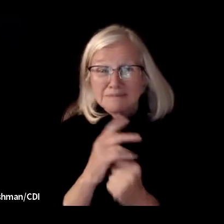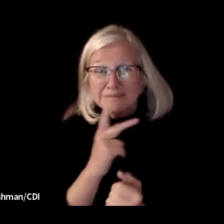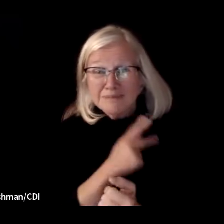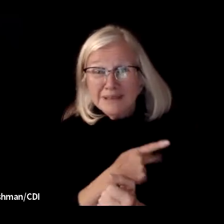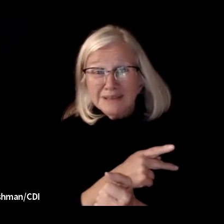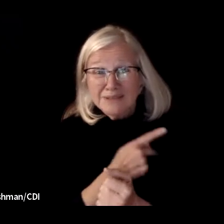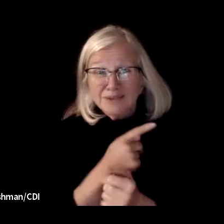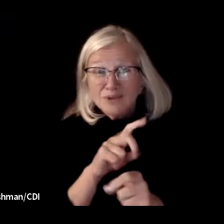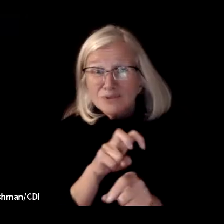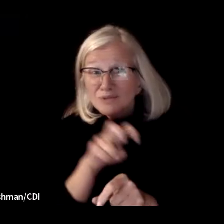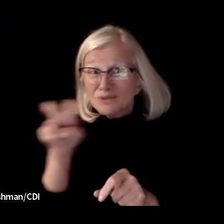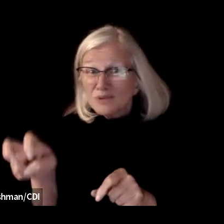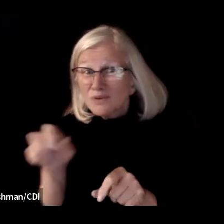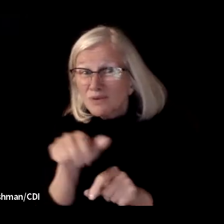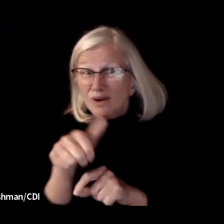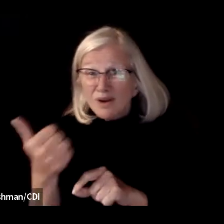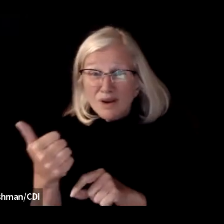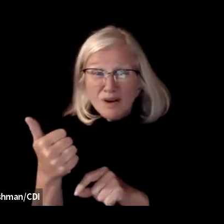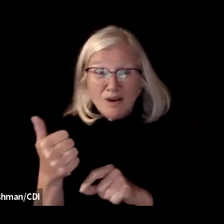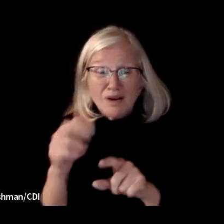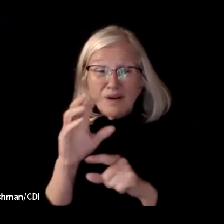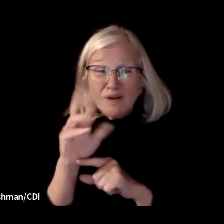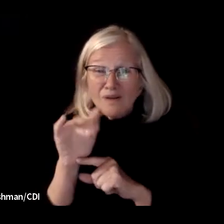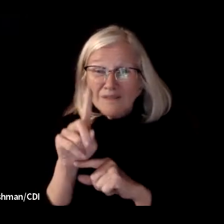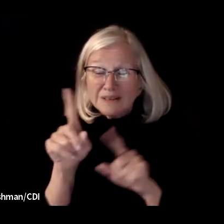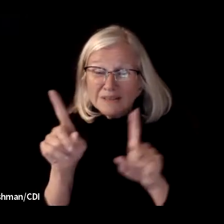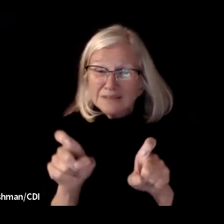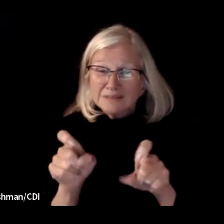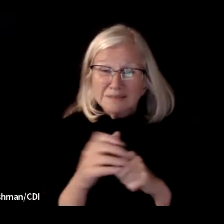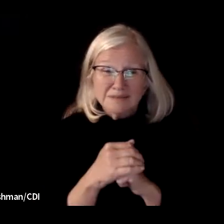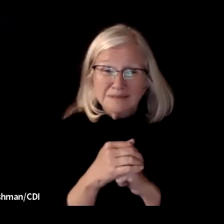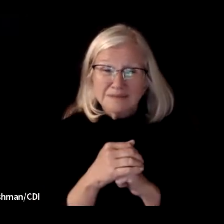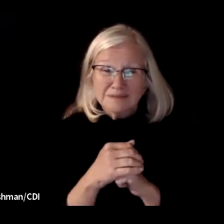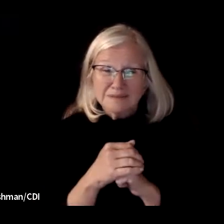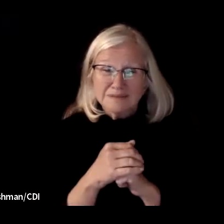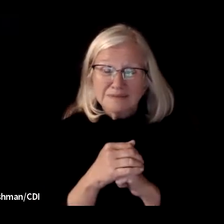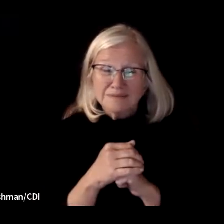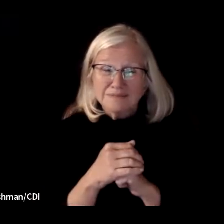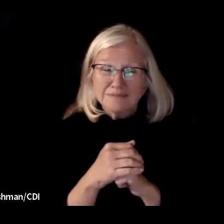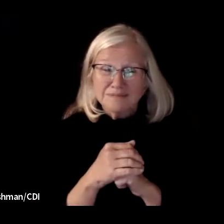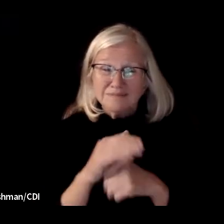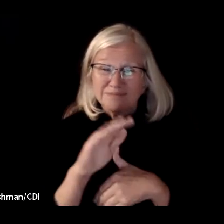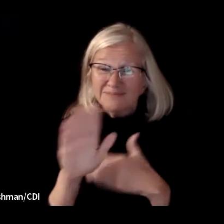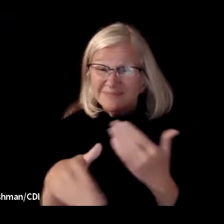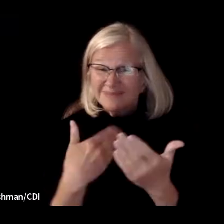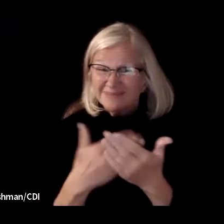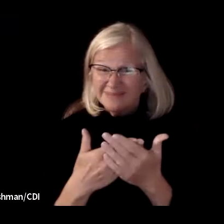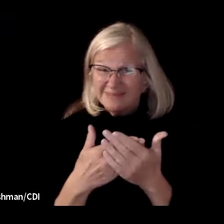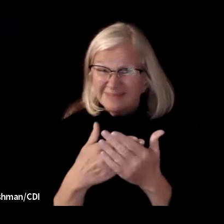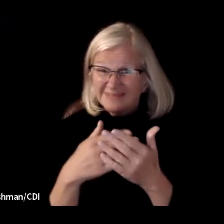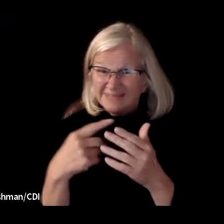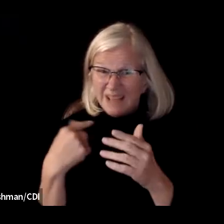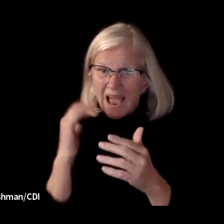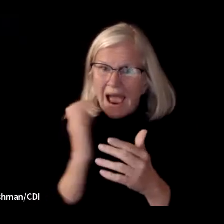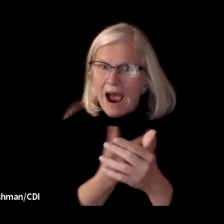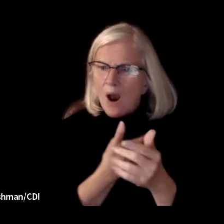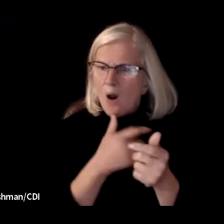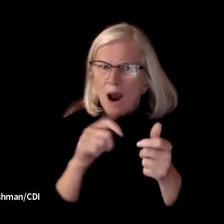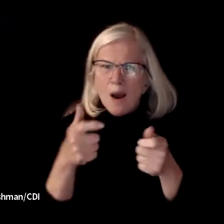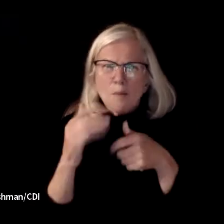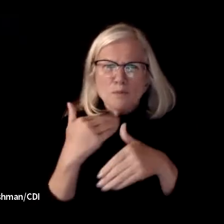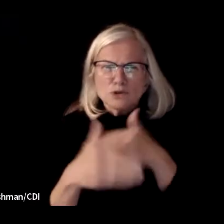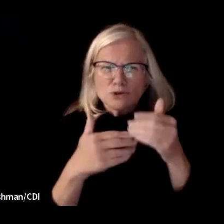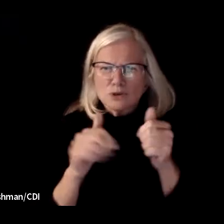COVID testing. We triage our admissions and our procedures according to our capacity to handle them. And then externally,